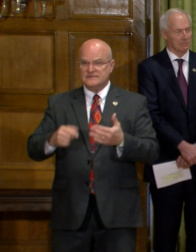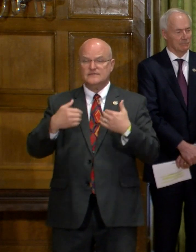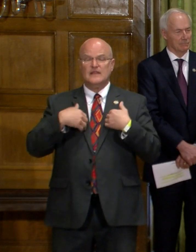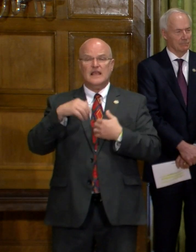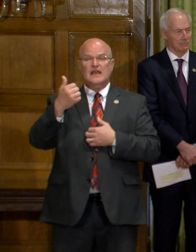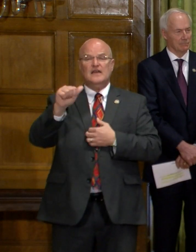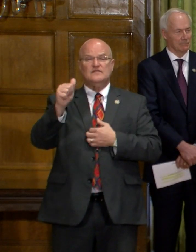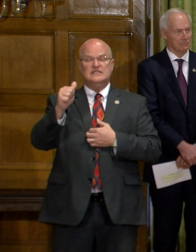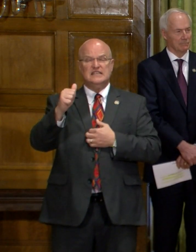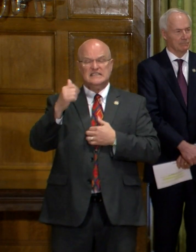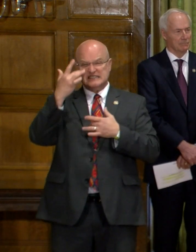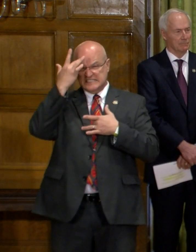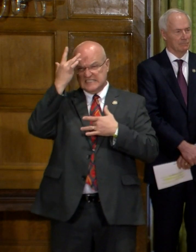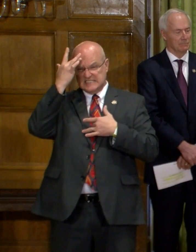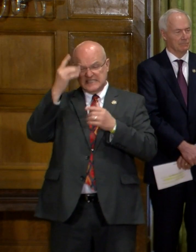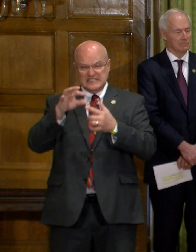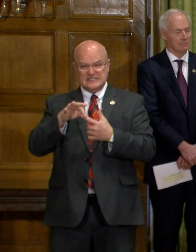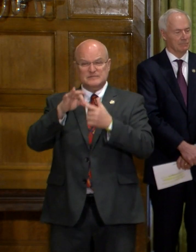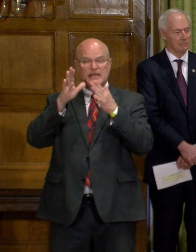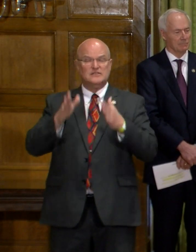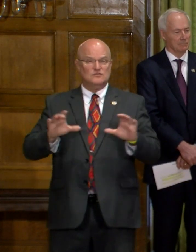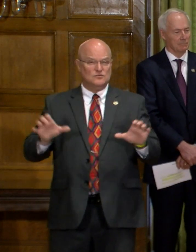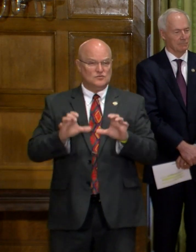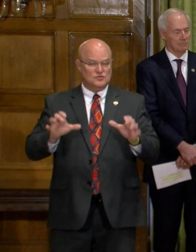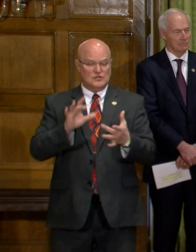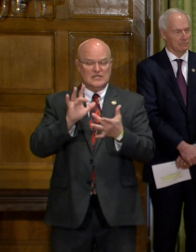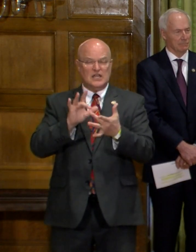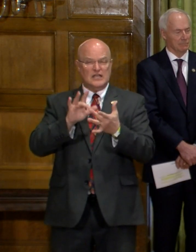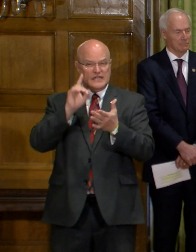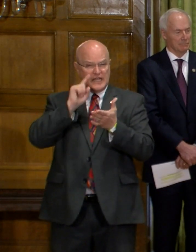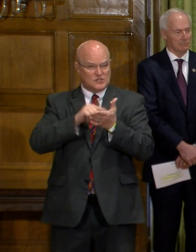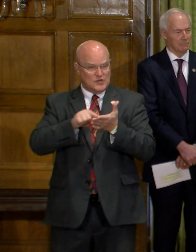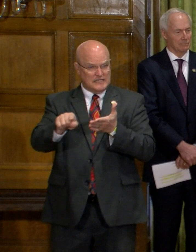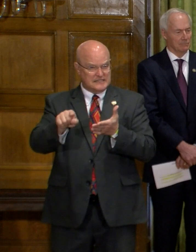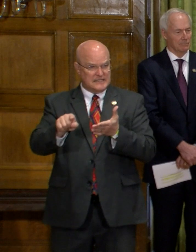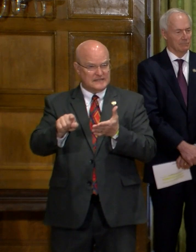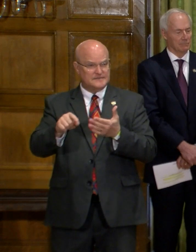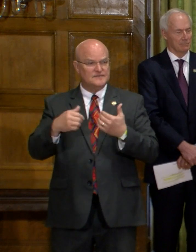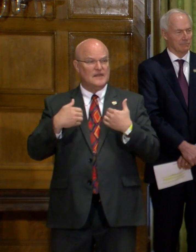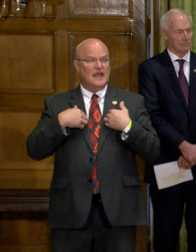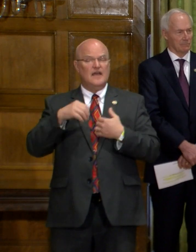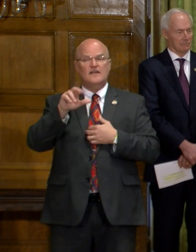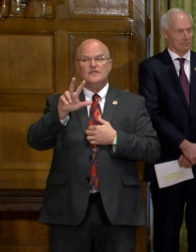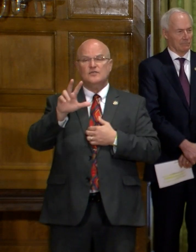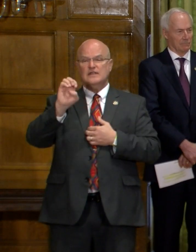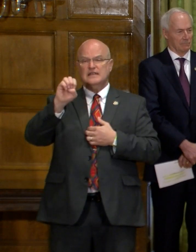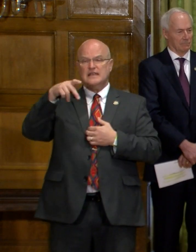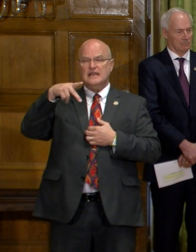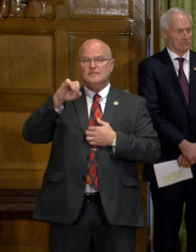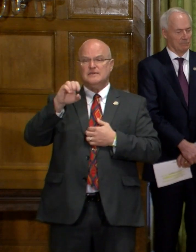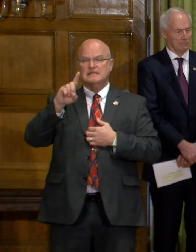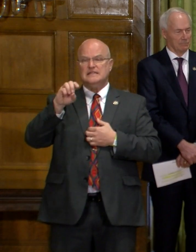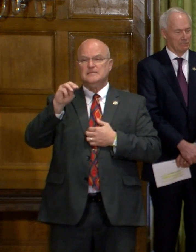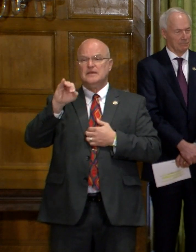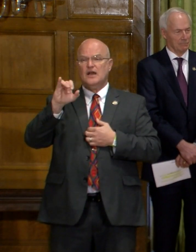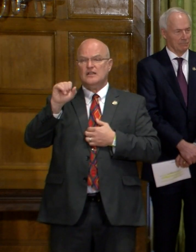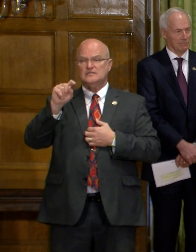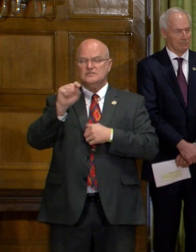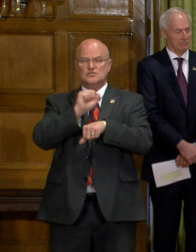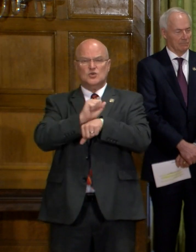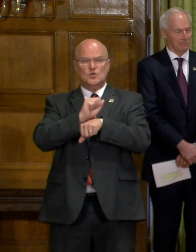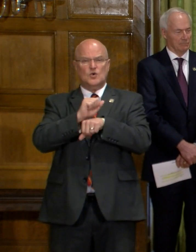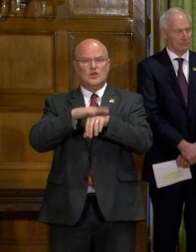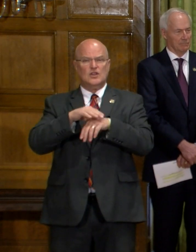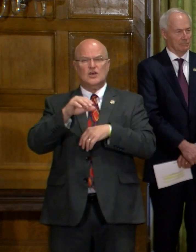have 10 disease intervention specialists who are conducting contact tracing. We have 3 epidemiologists who are working on